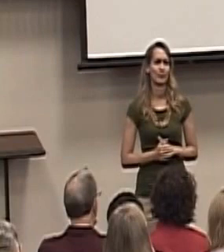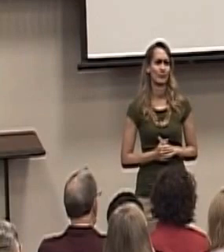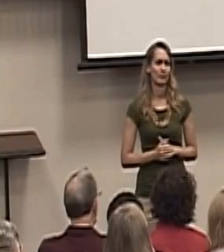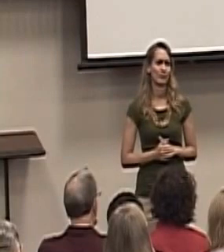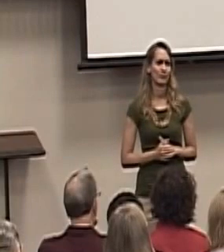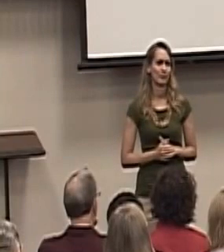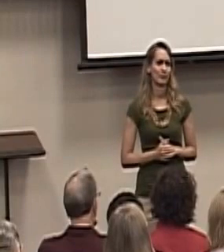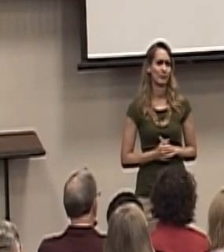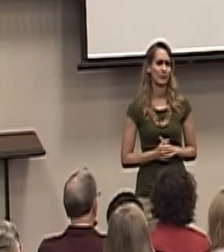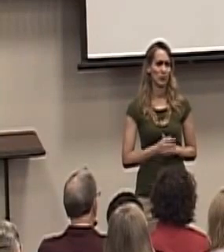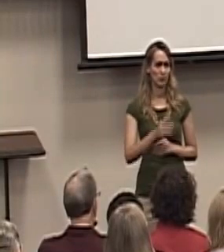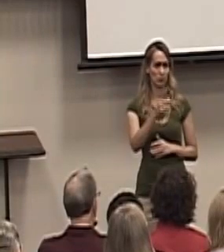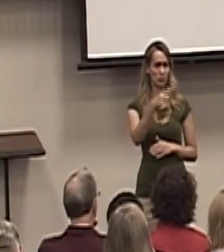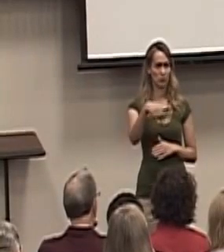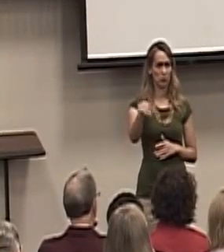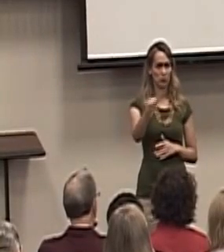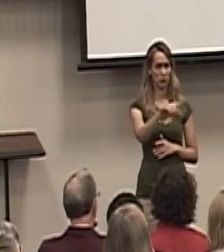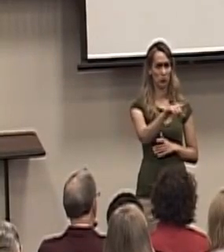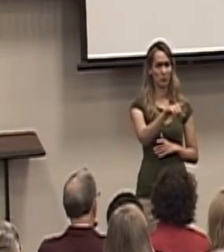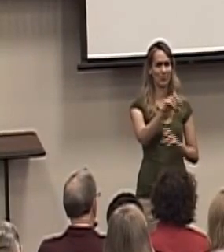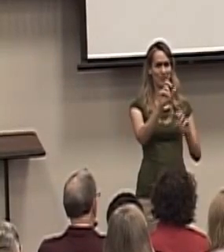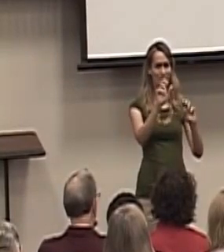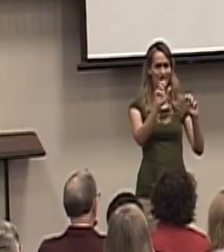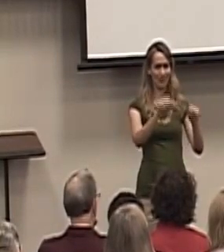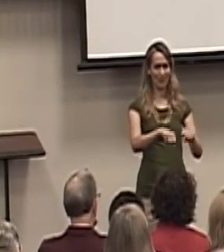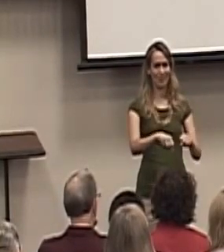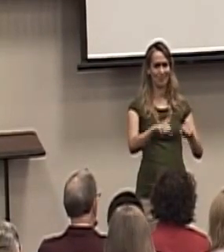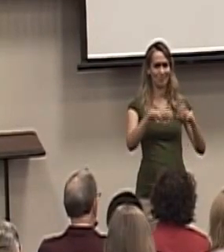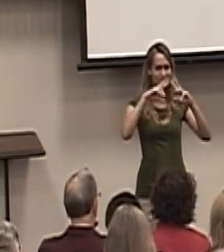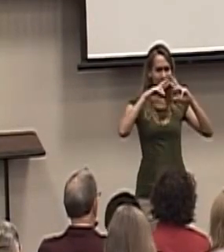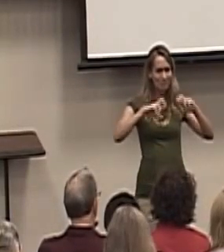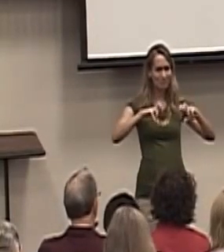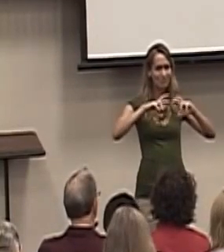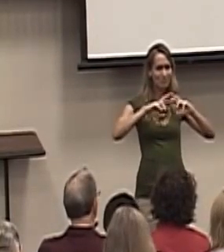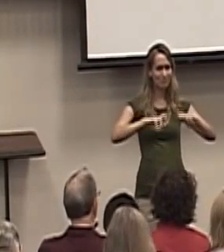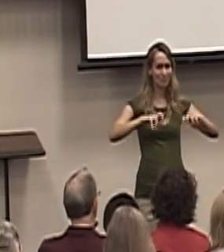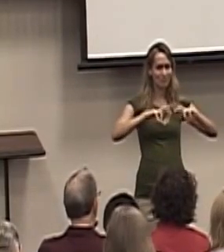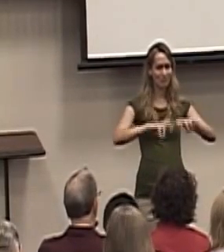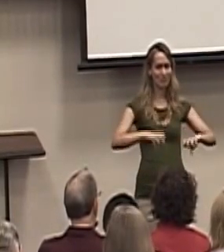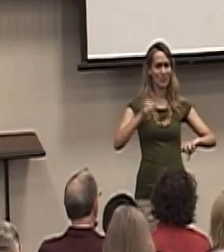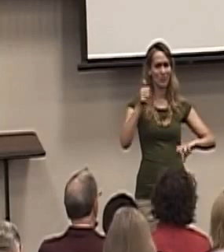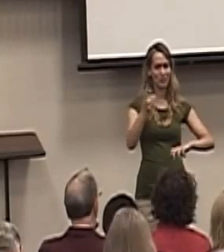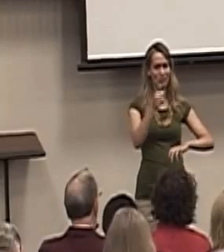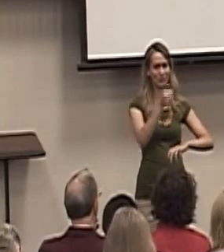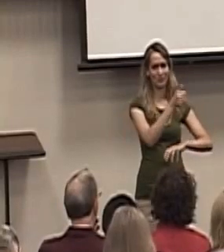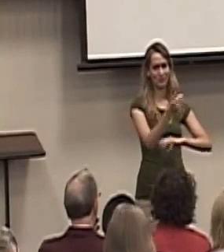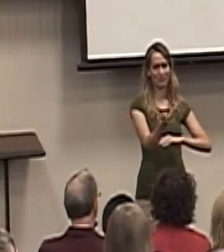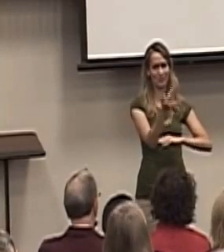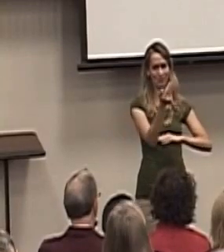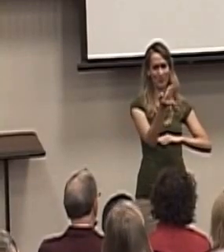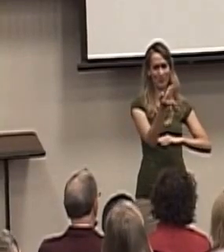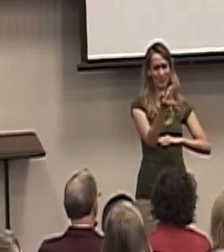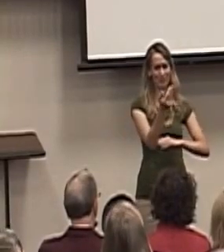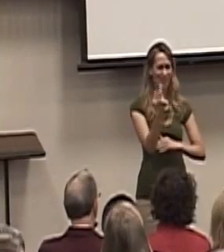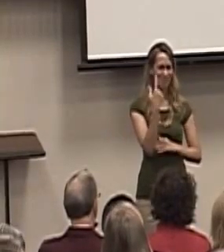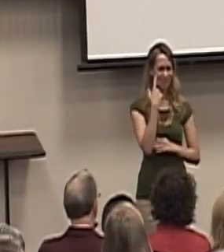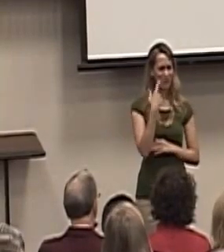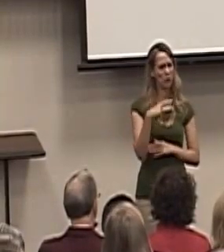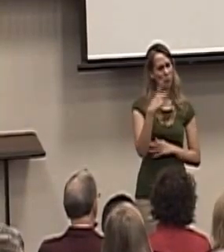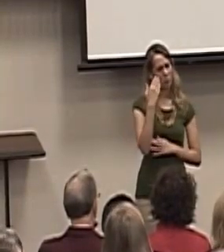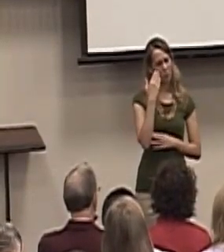I'm going to leave that to you to unpack that for yourself a little bit this morning, but I think you know kind of where it's